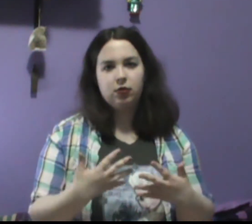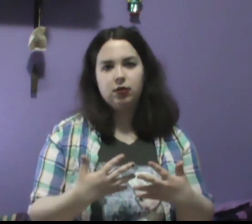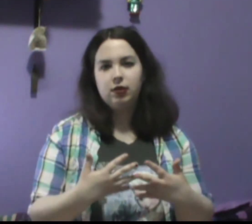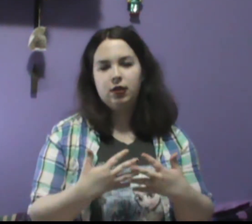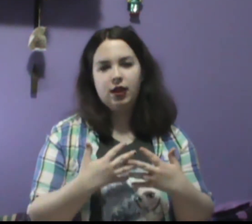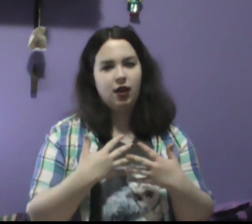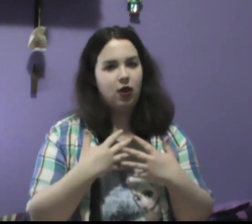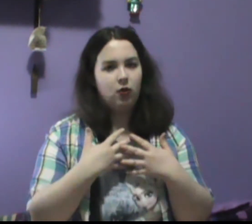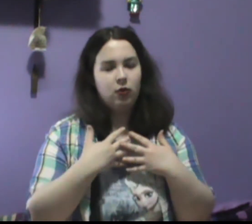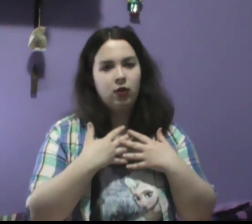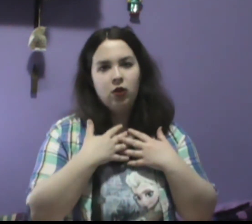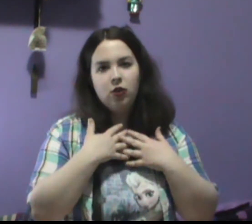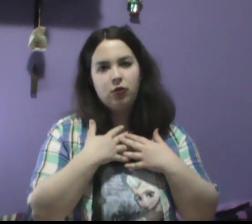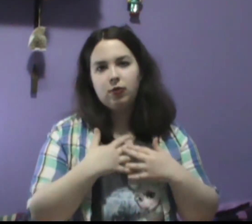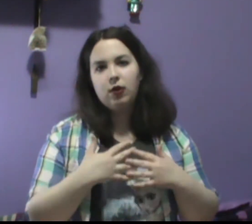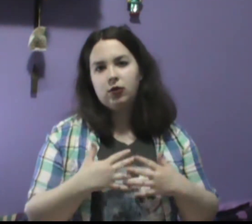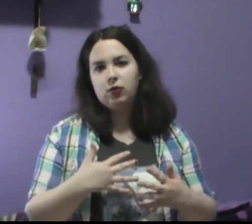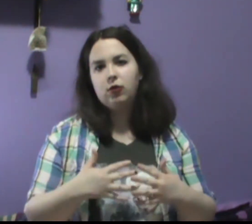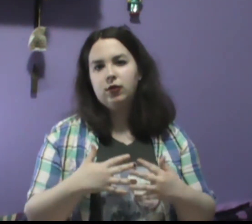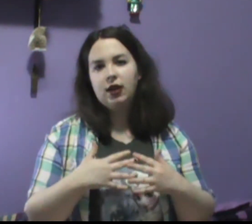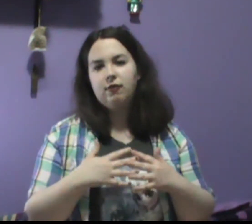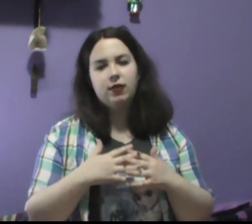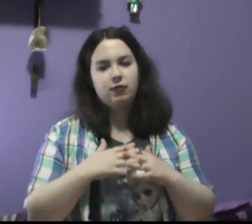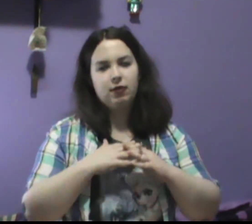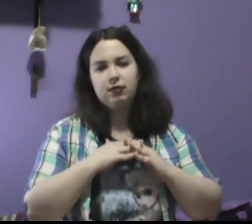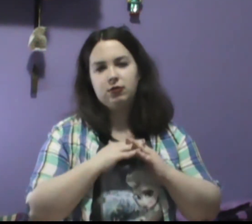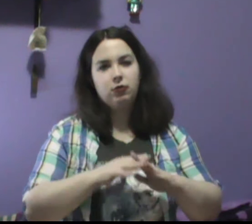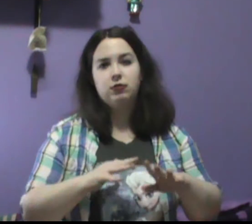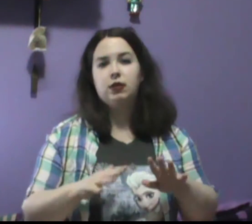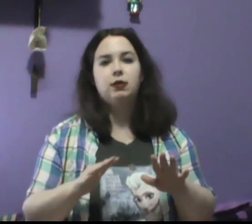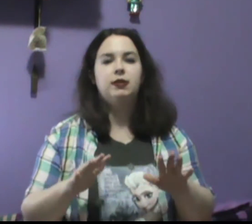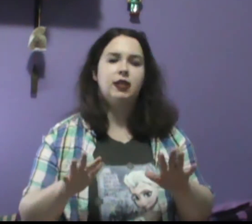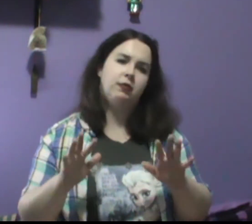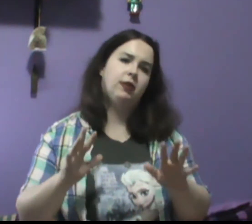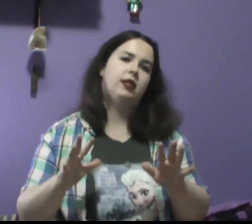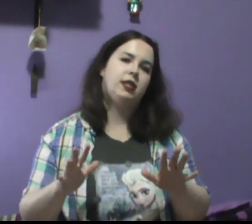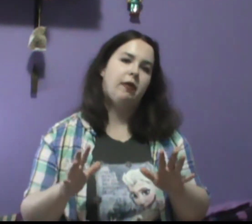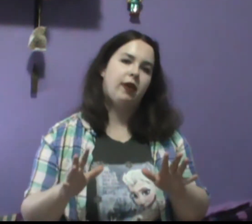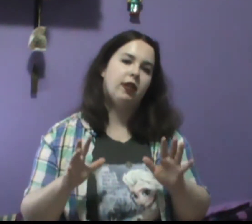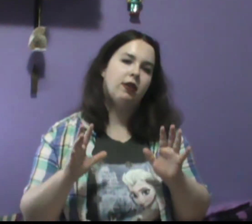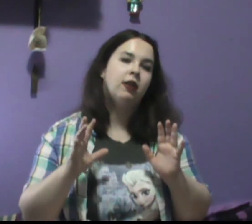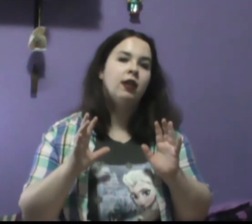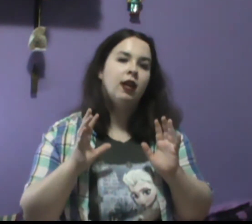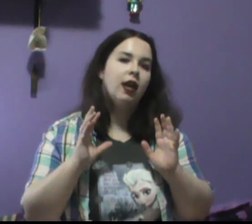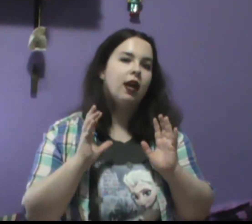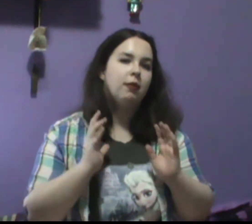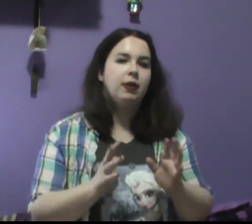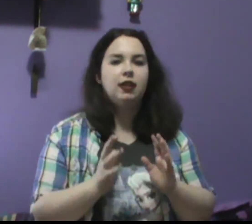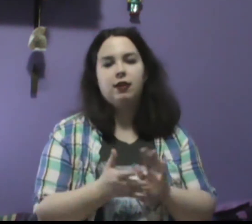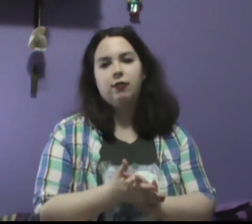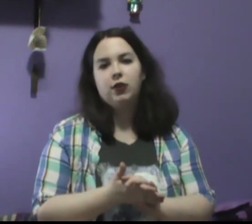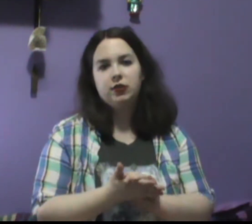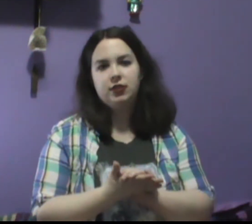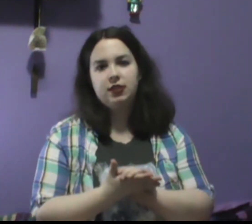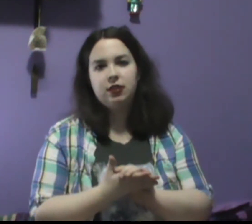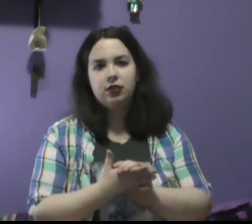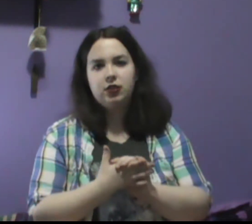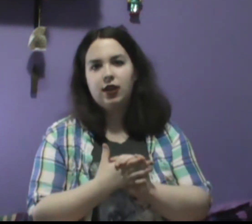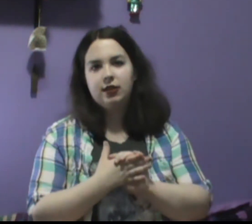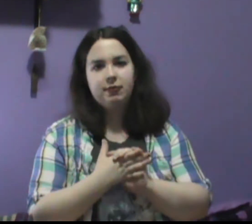girl and how throughout her whole life and throughout this whole circumstance with the stepfather and being there for her sister, she has been